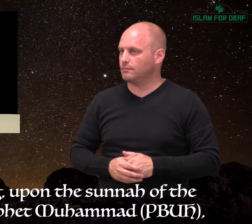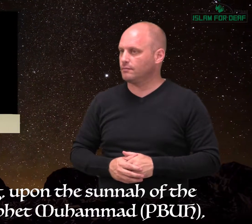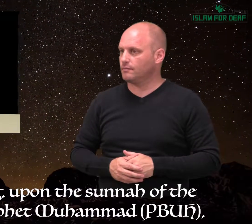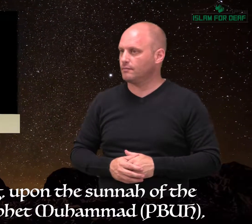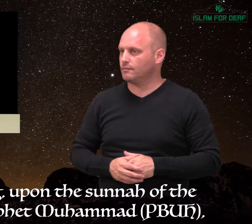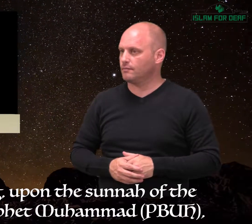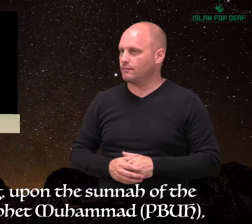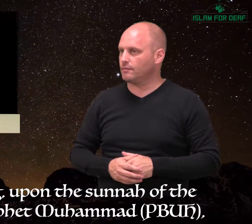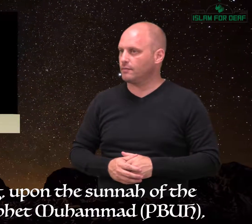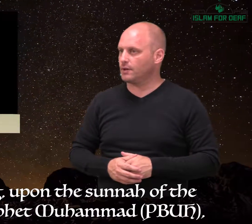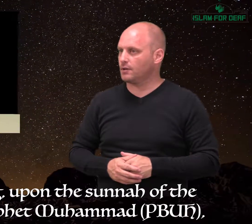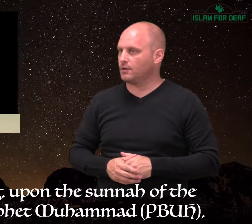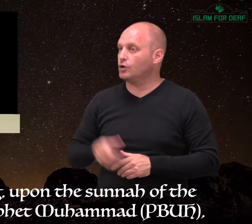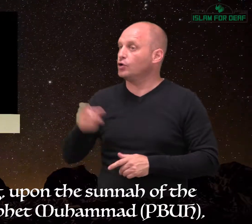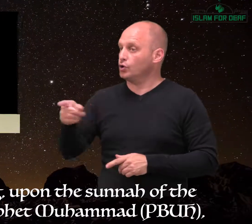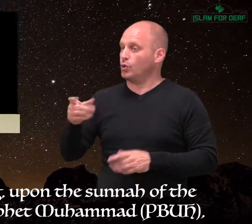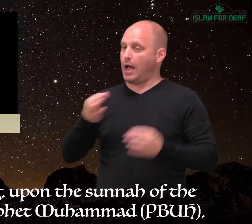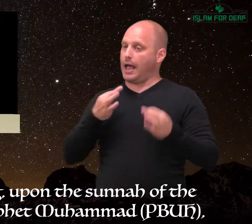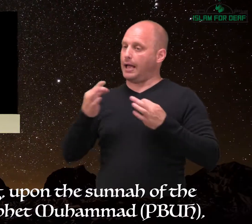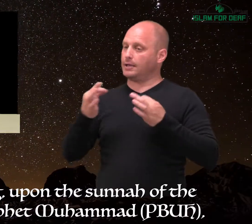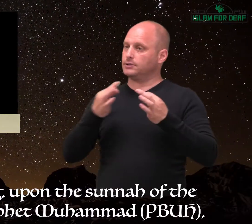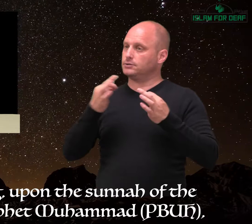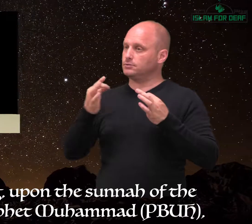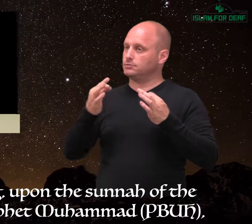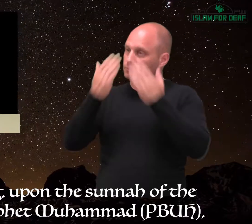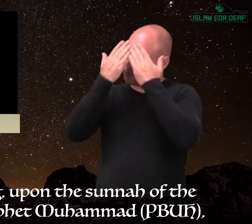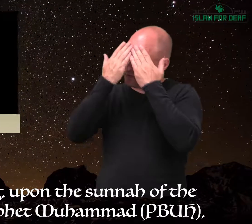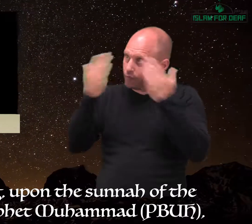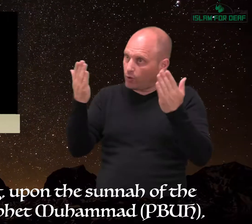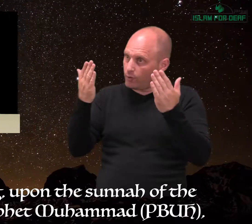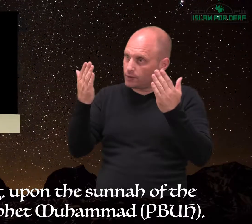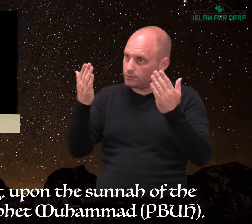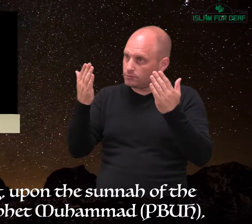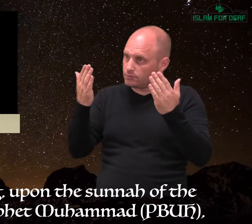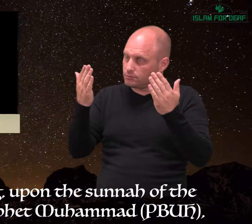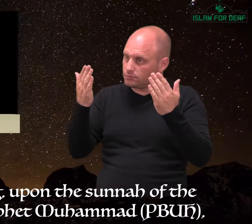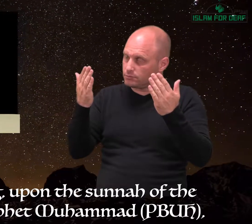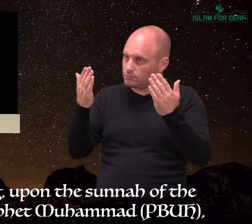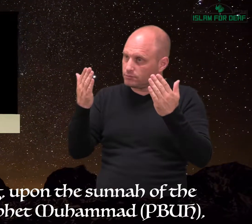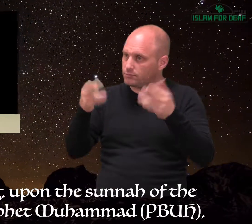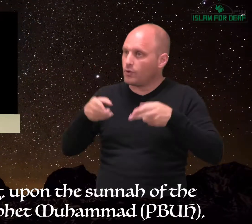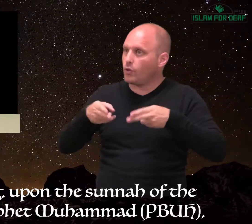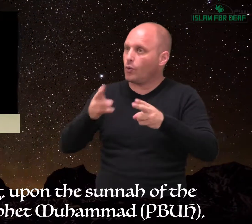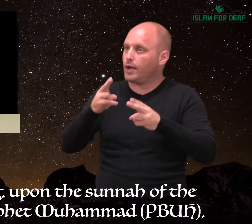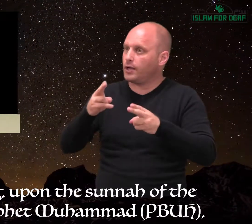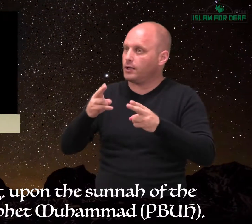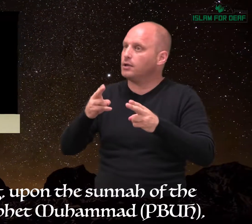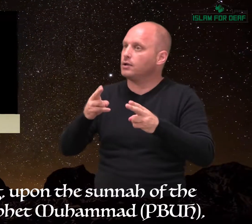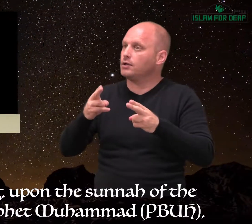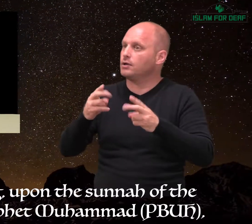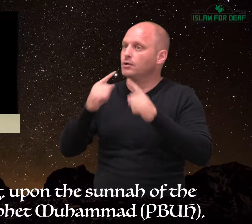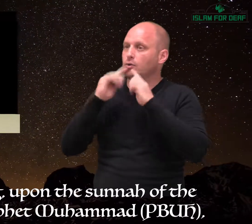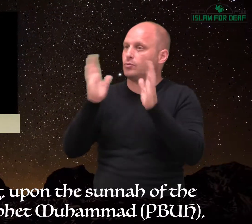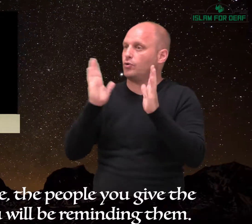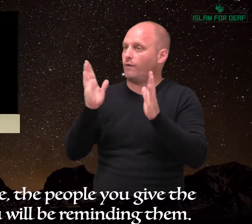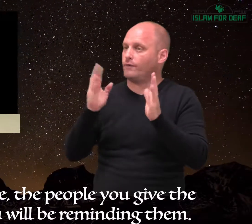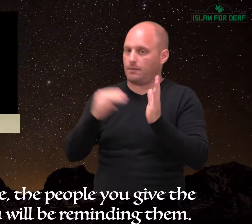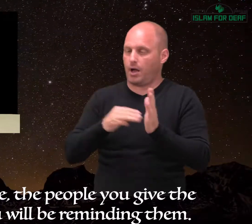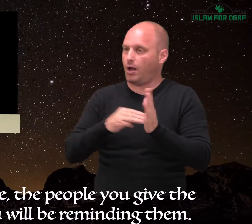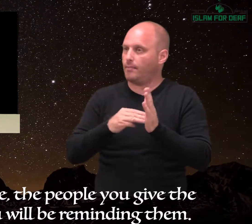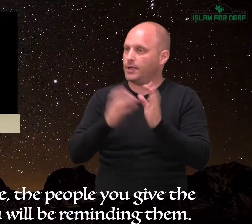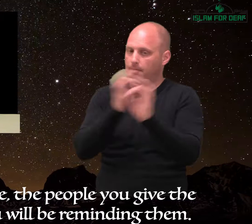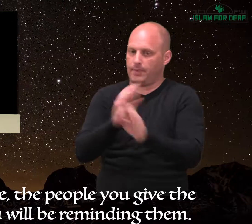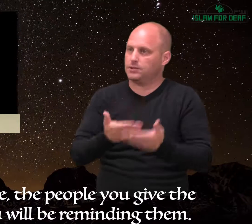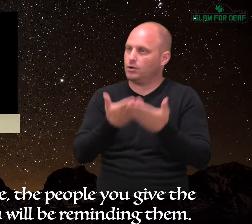as, you know, you are acting upon the Sunnah, the way of the Prophet Muhammad, peace be upon him. And